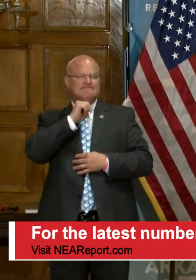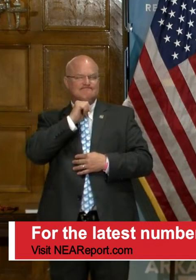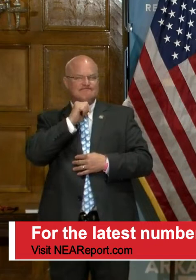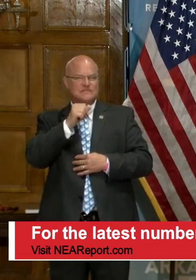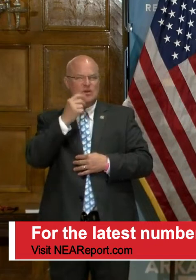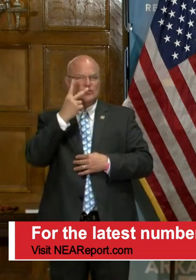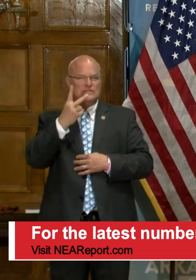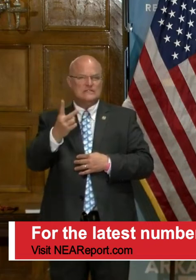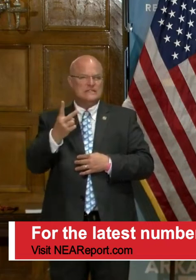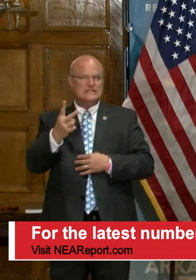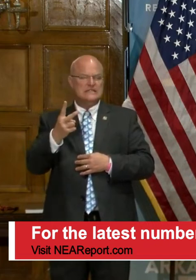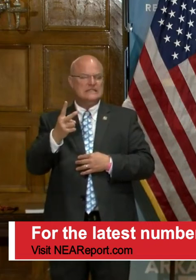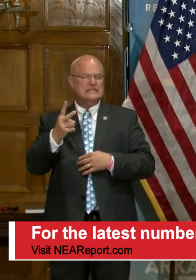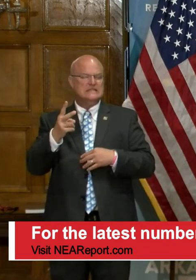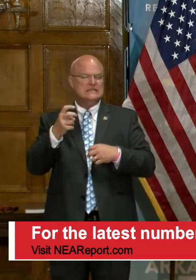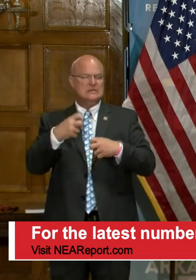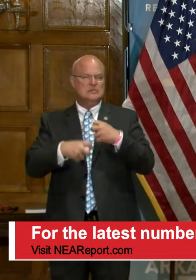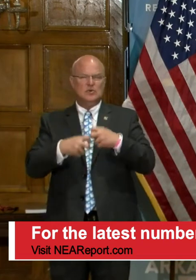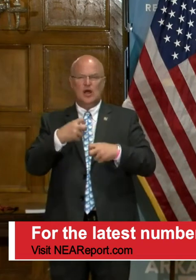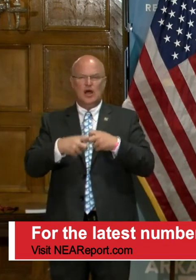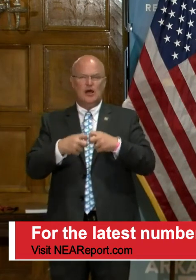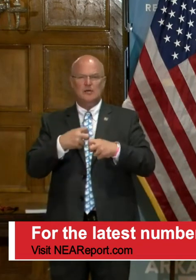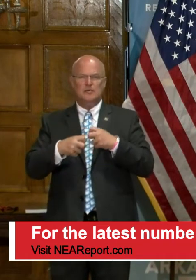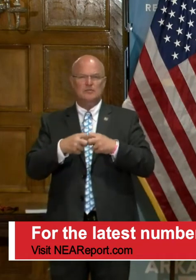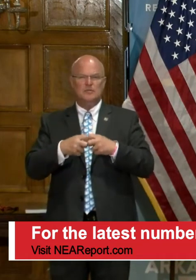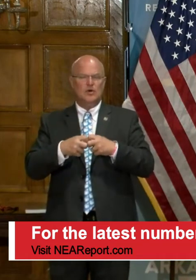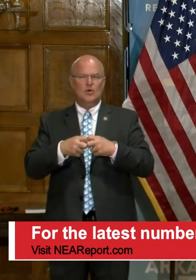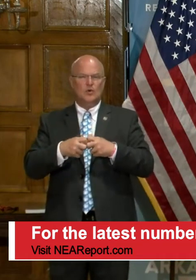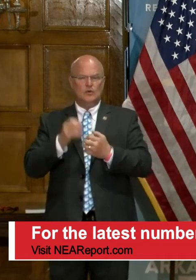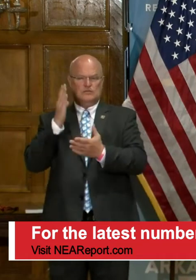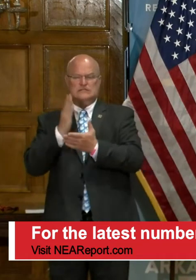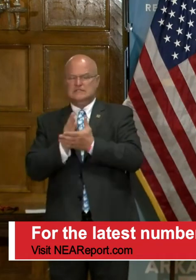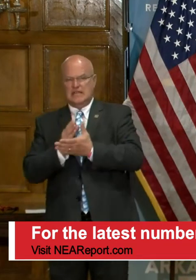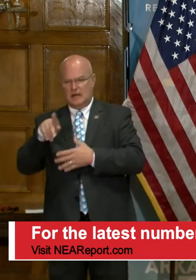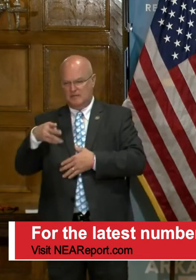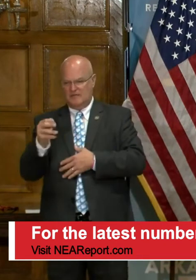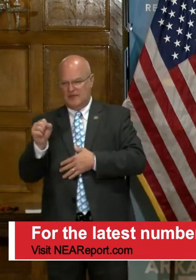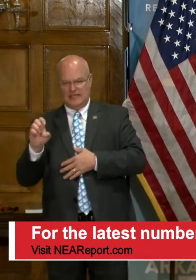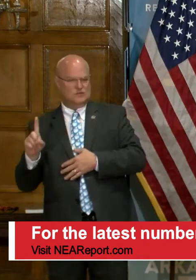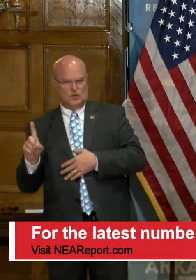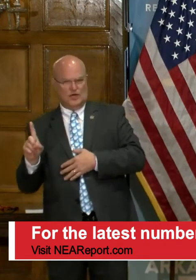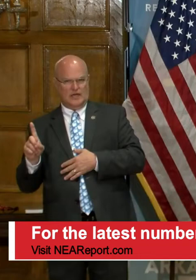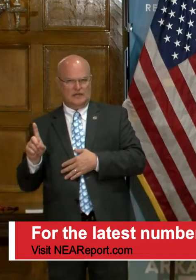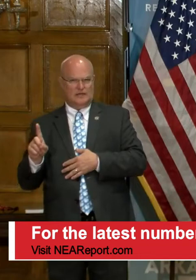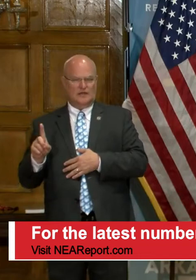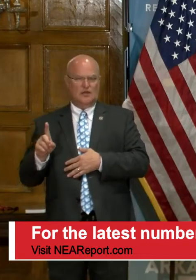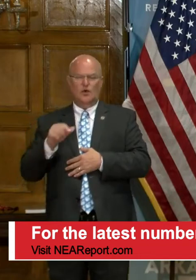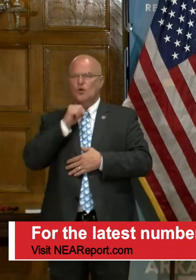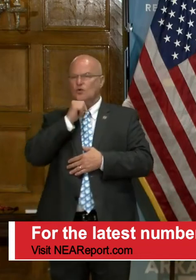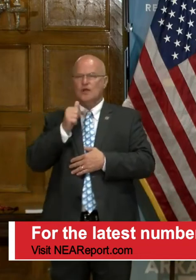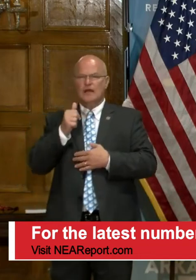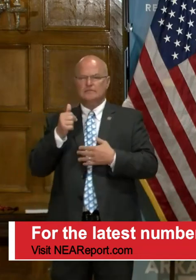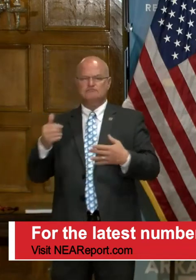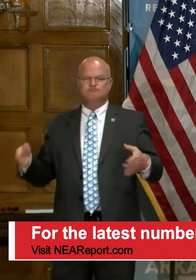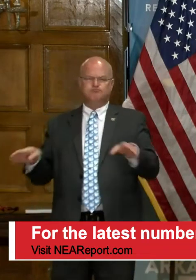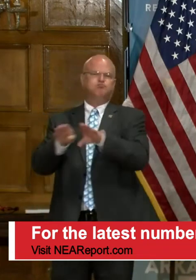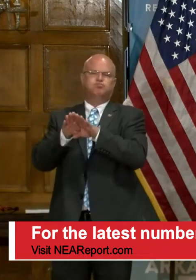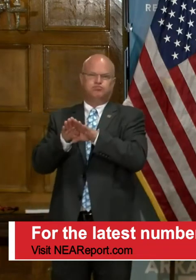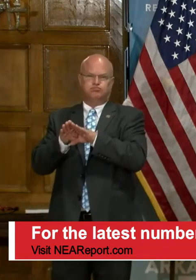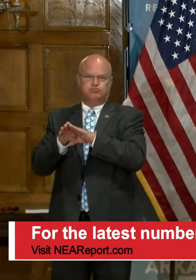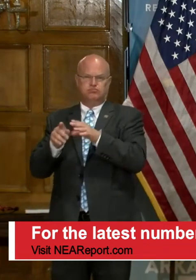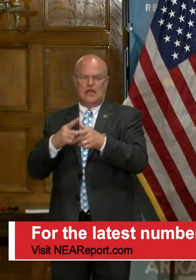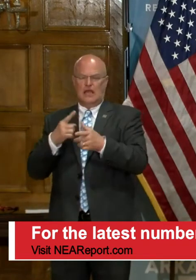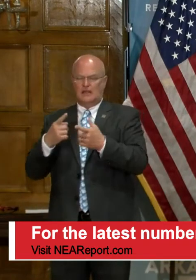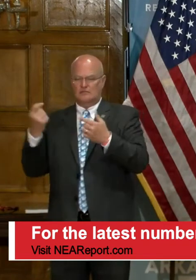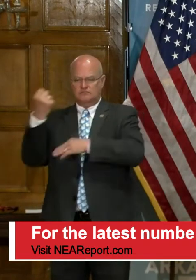any reasonable potential that we're going to go back on phase 1. We're not going to go back and start